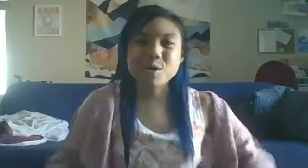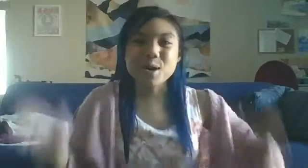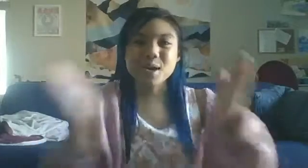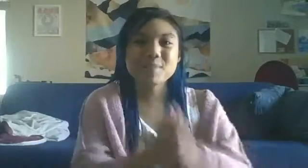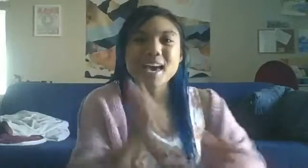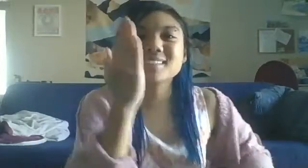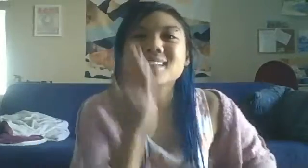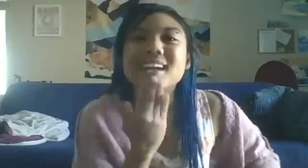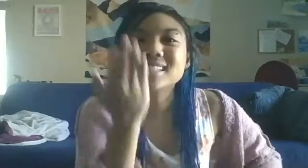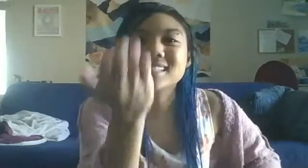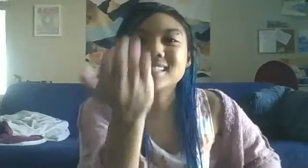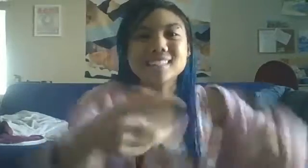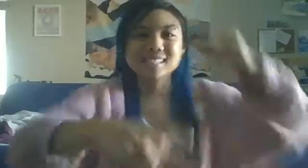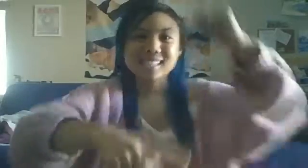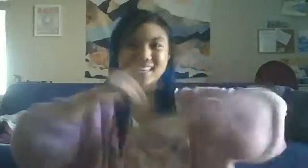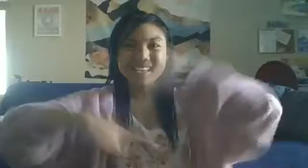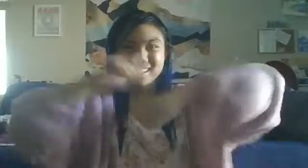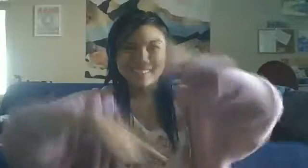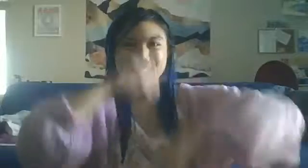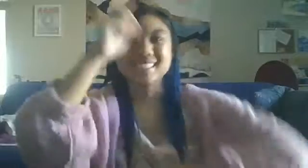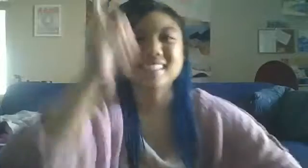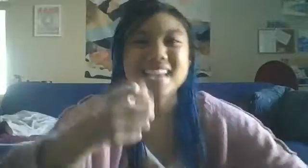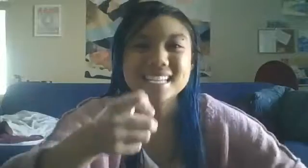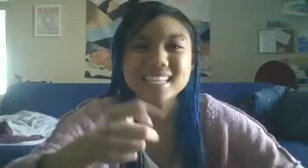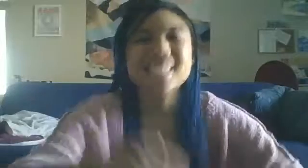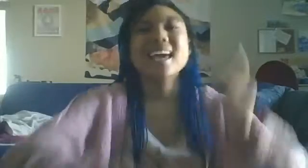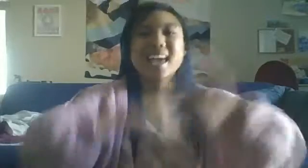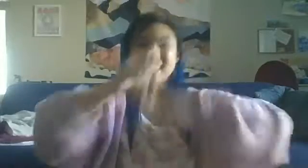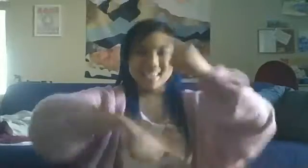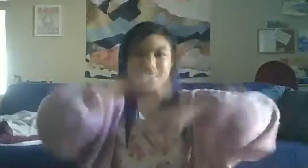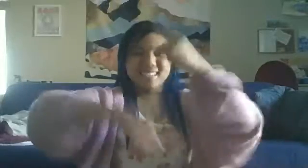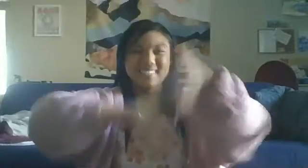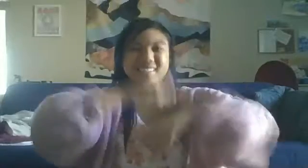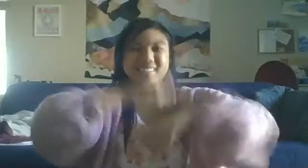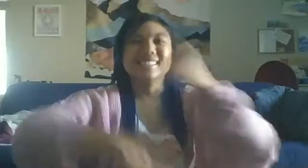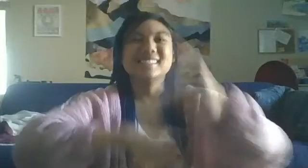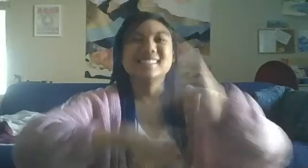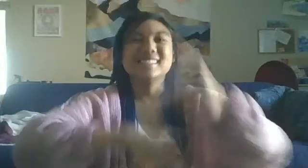Muy bien, gracias. ¿Y usted? ¿Y